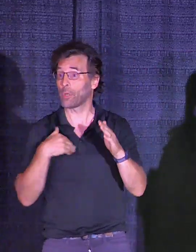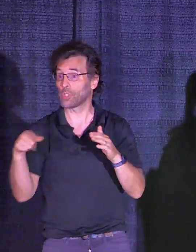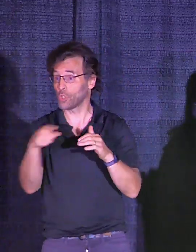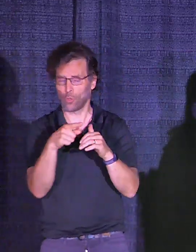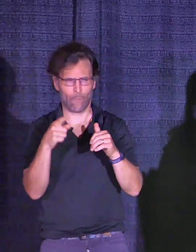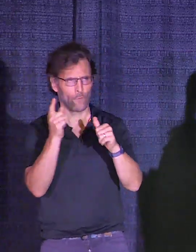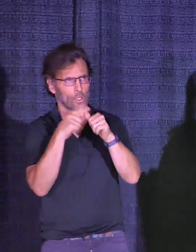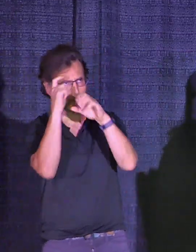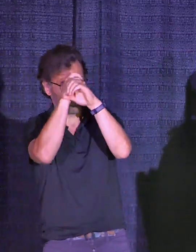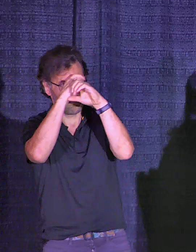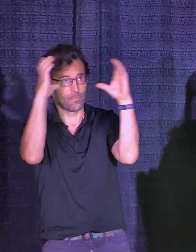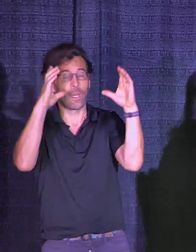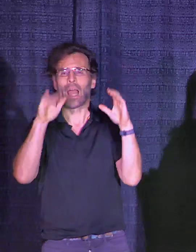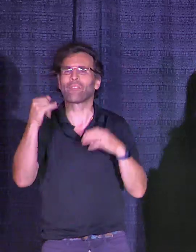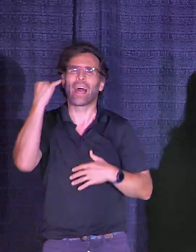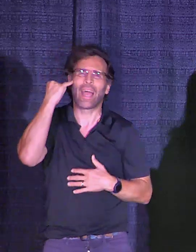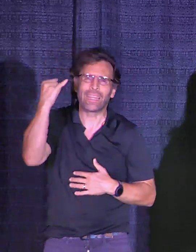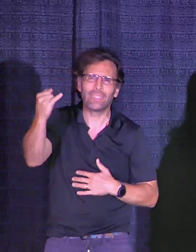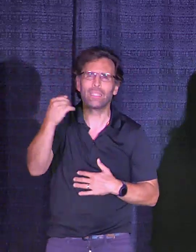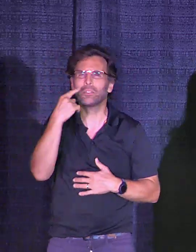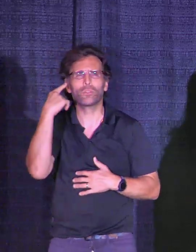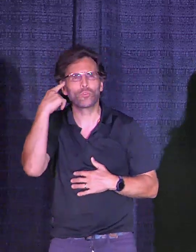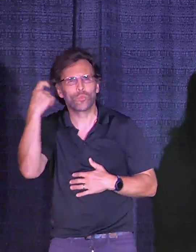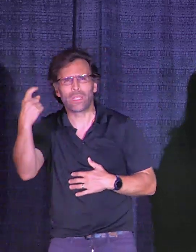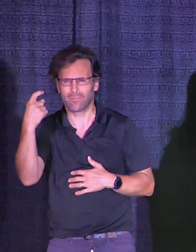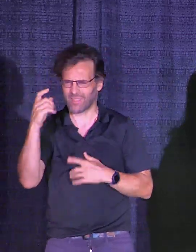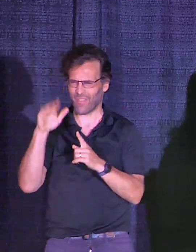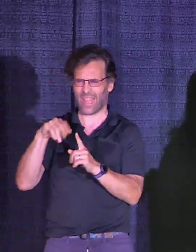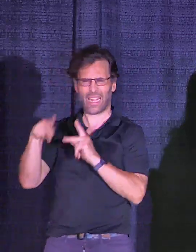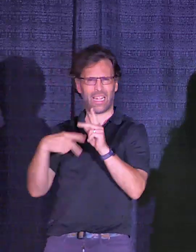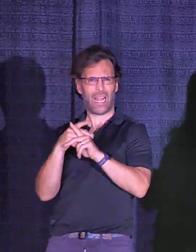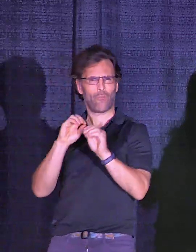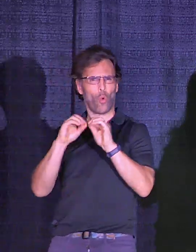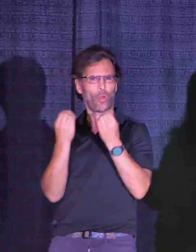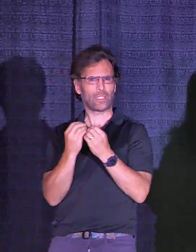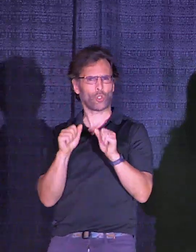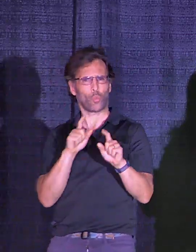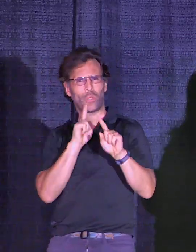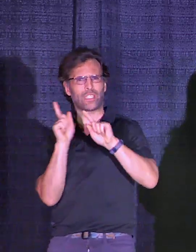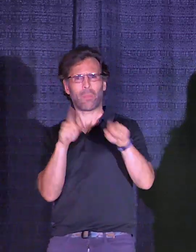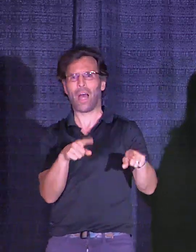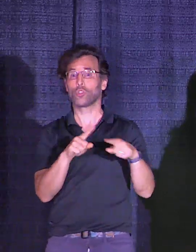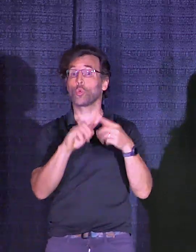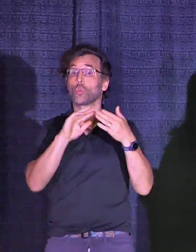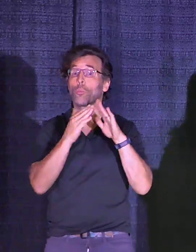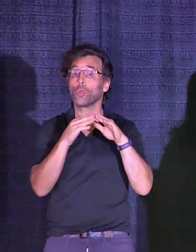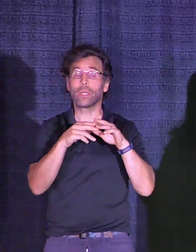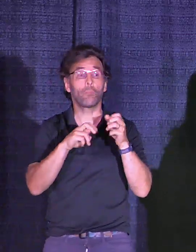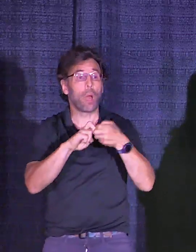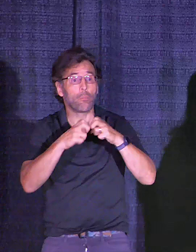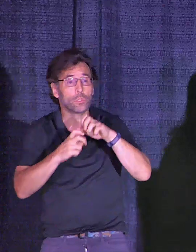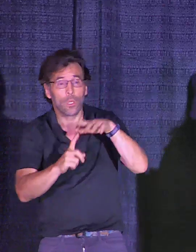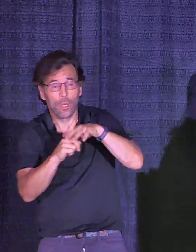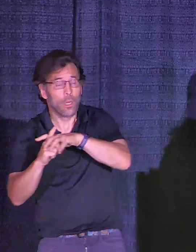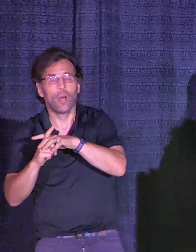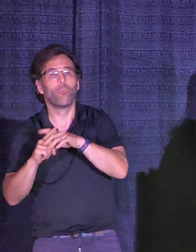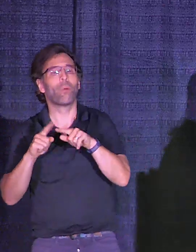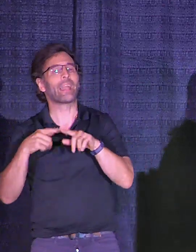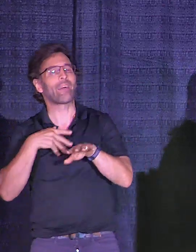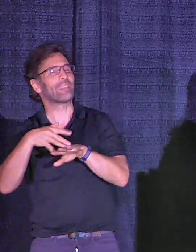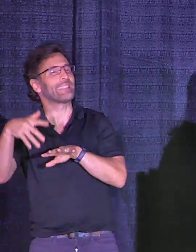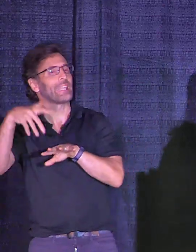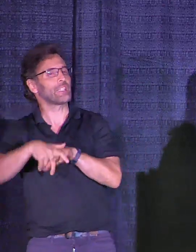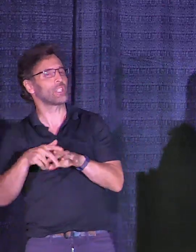had the idea and the dream to have an organization that would respond to community issues, but to do it in an Indigenous